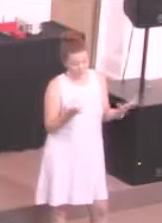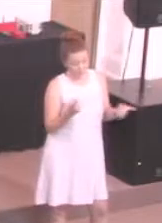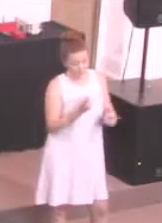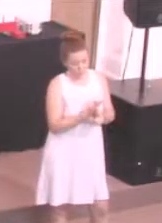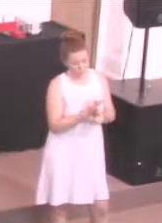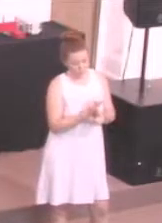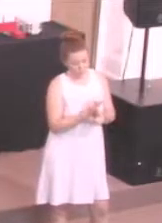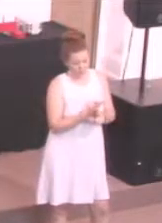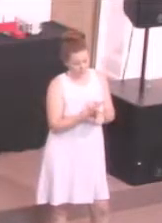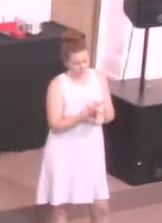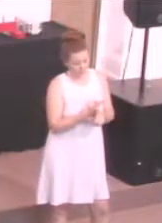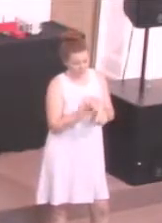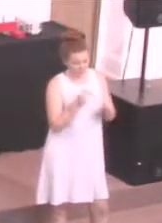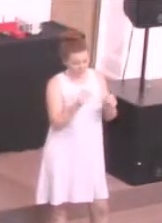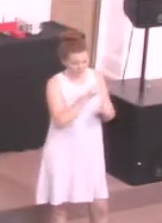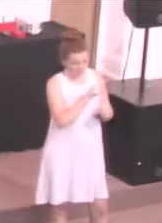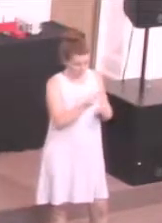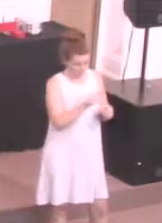Can you pretty much repent?